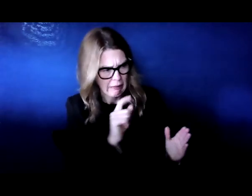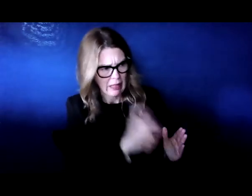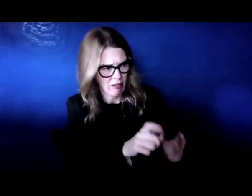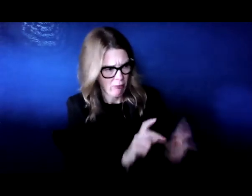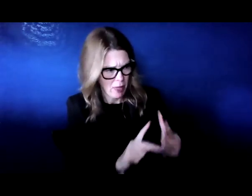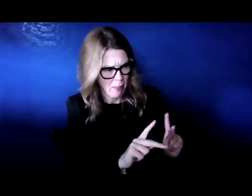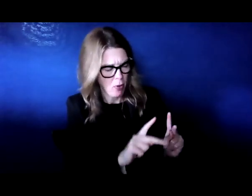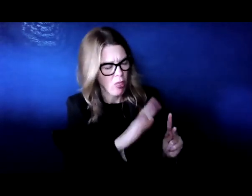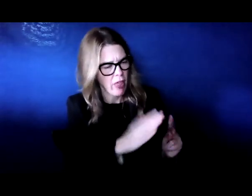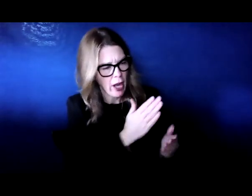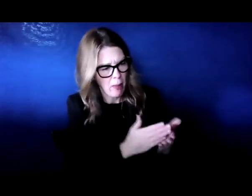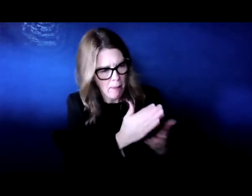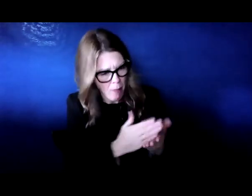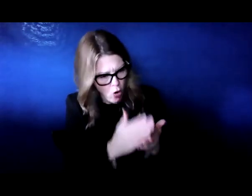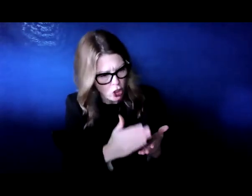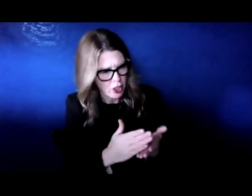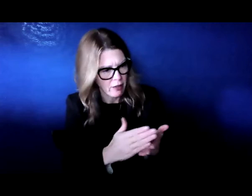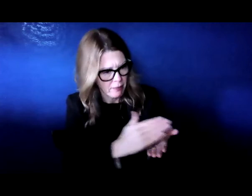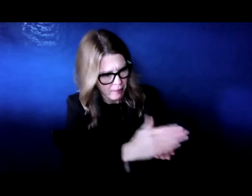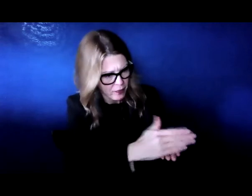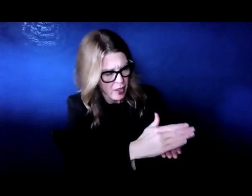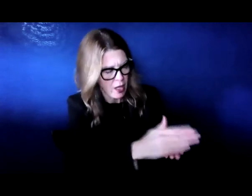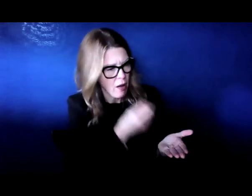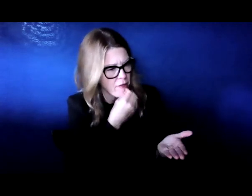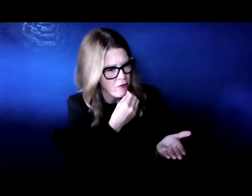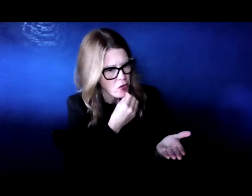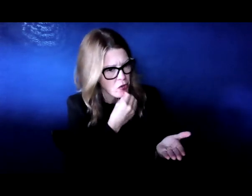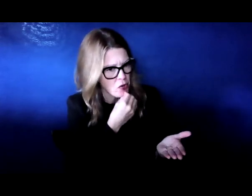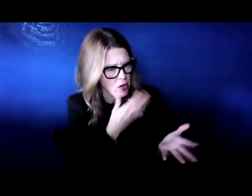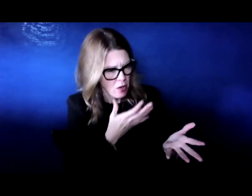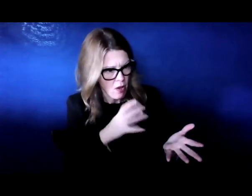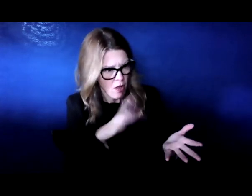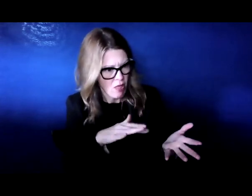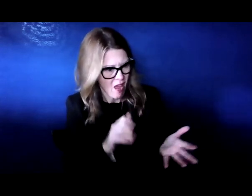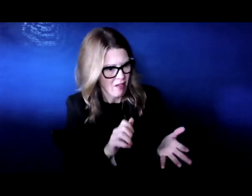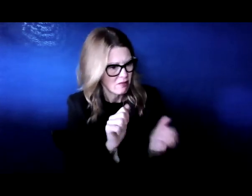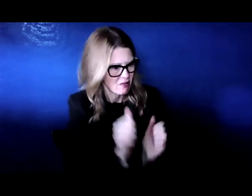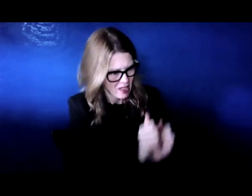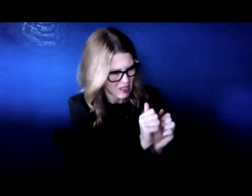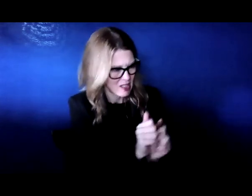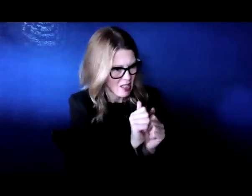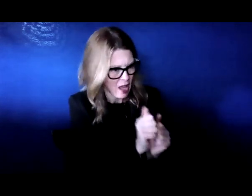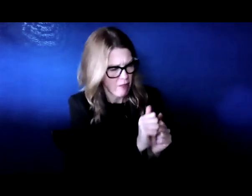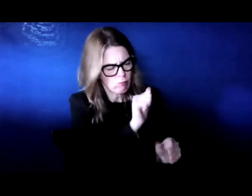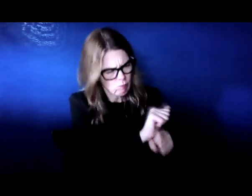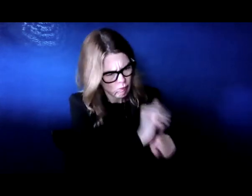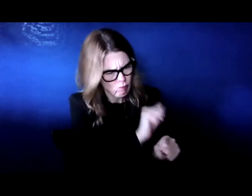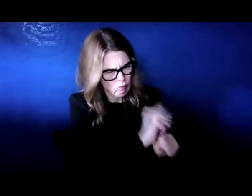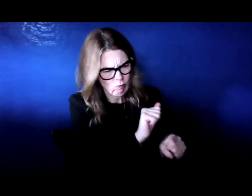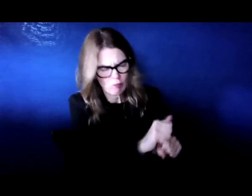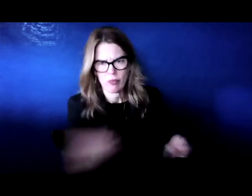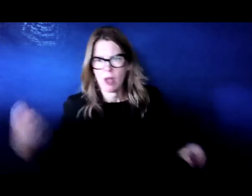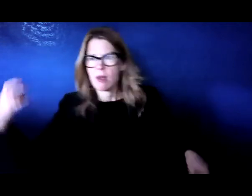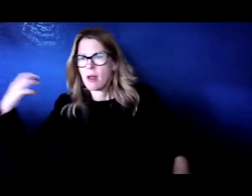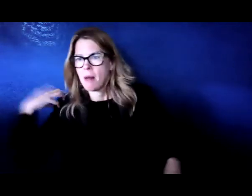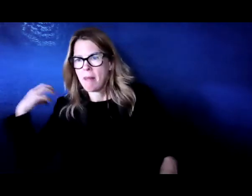Blessed is that slave whom his master will find at work when he arrives. Truly, I tell you, he will put that one in